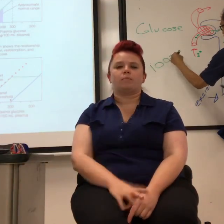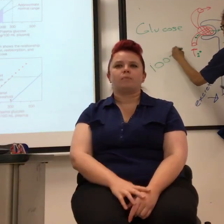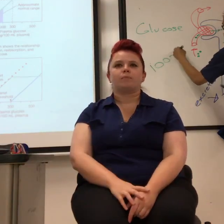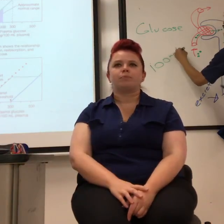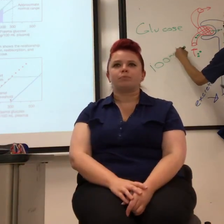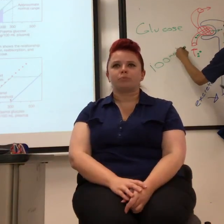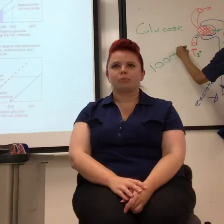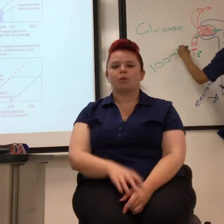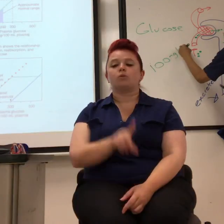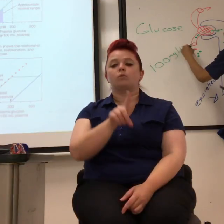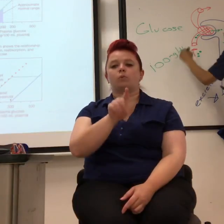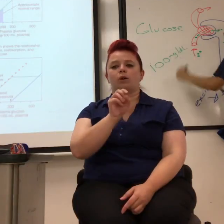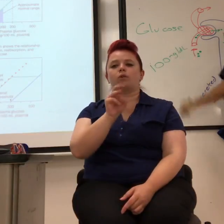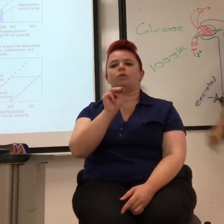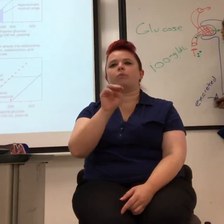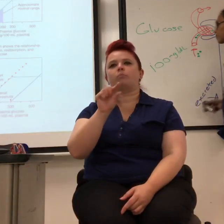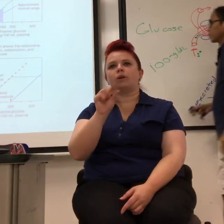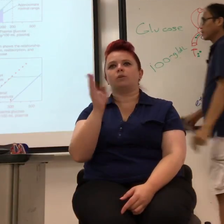Mgs per deciliter.